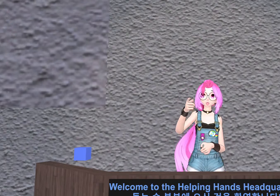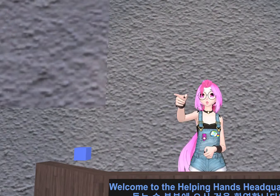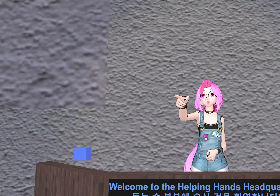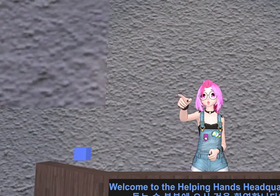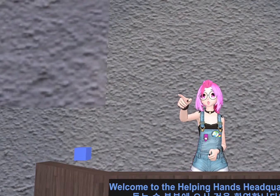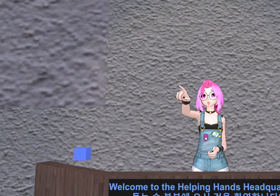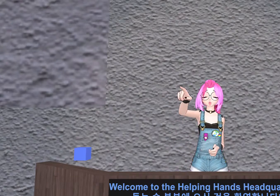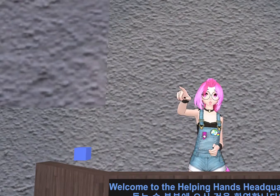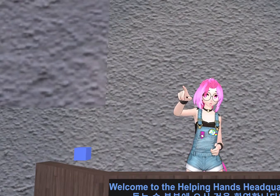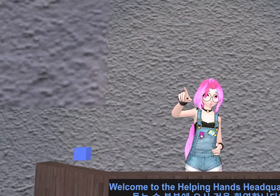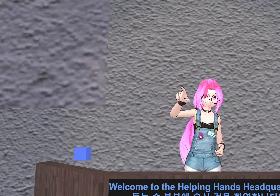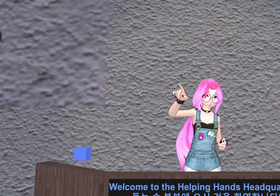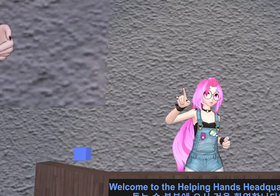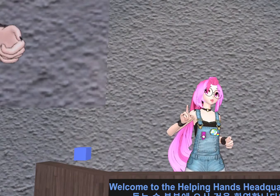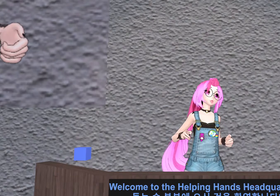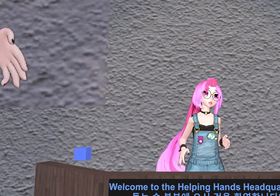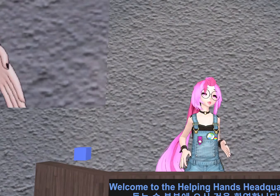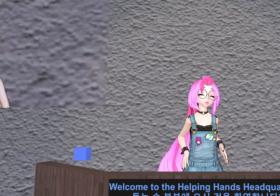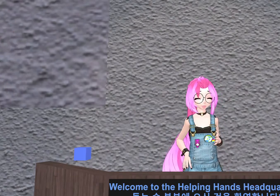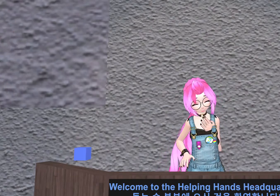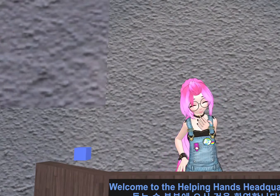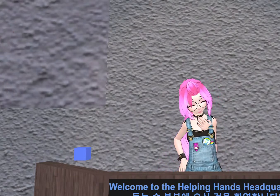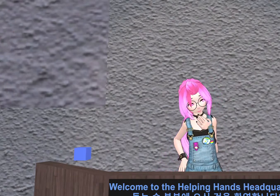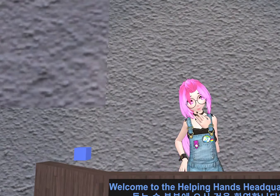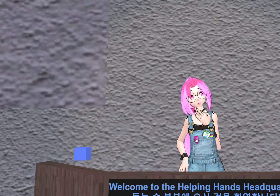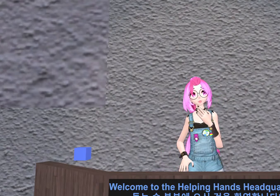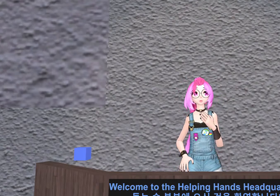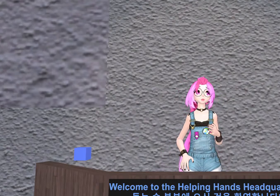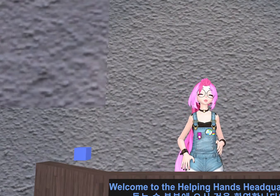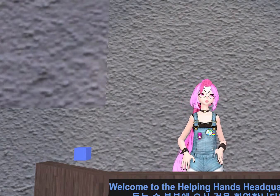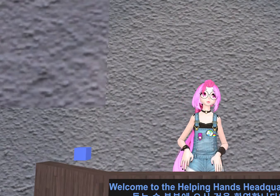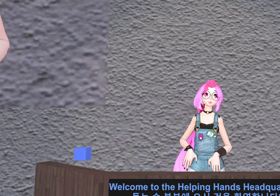Yeah, he's the one who made those PS4, PS1 avatars.